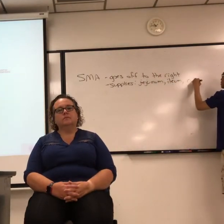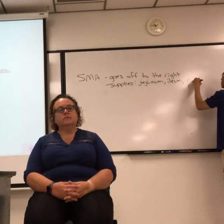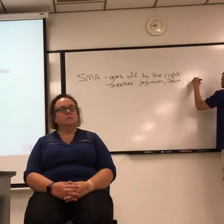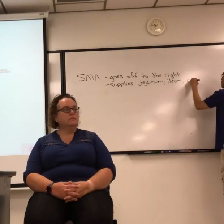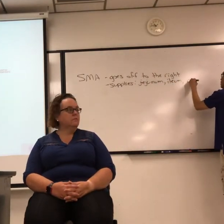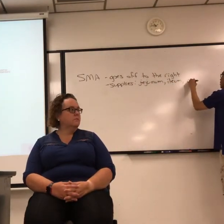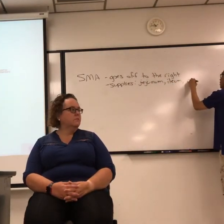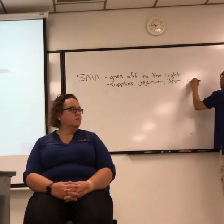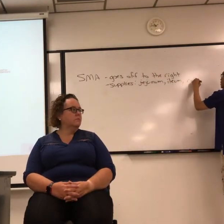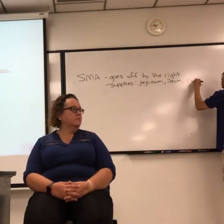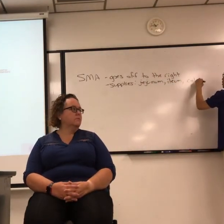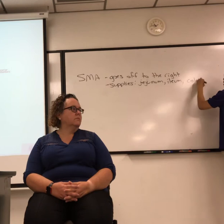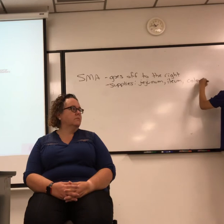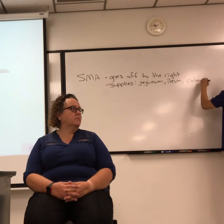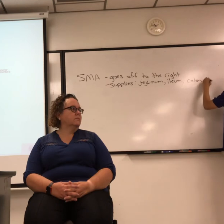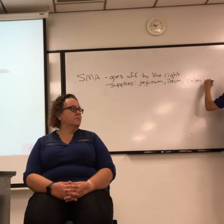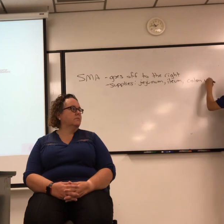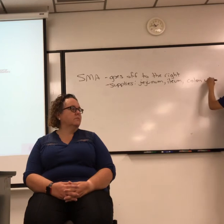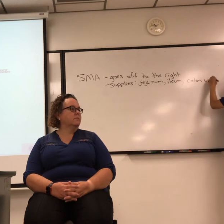colon